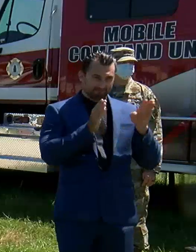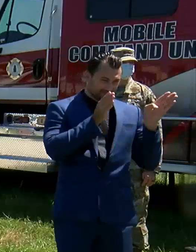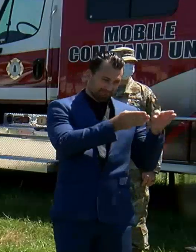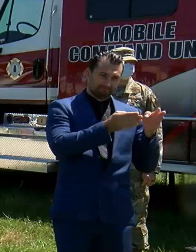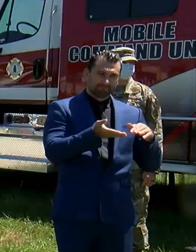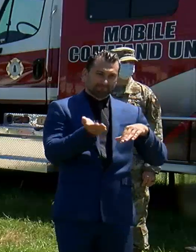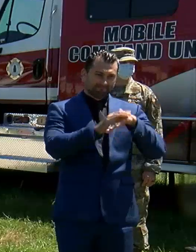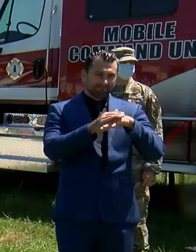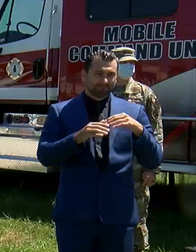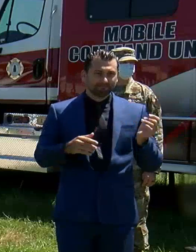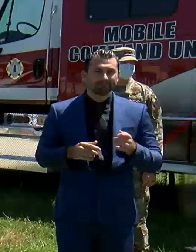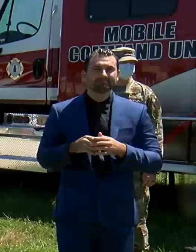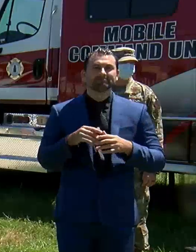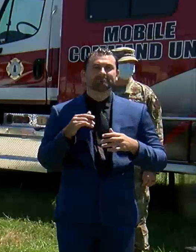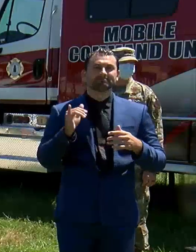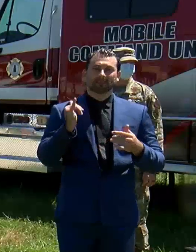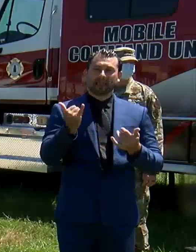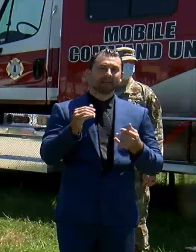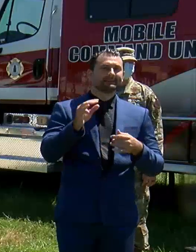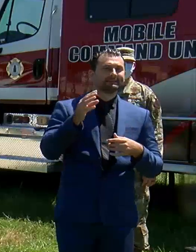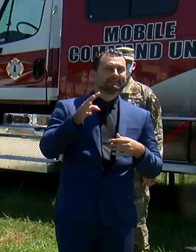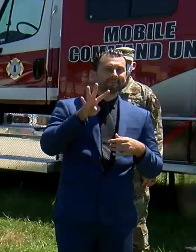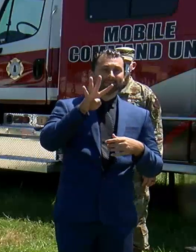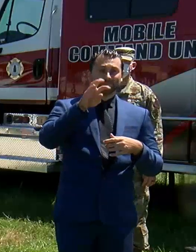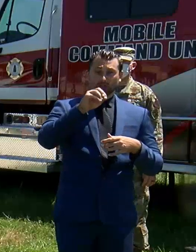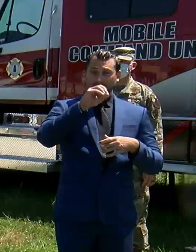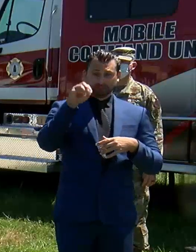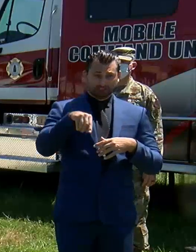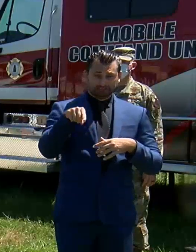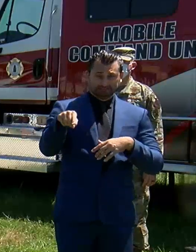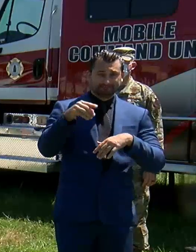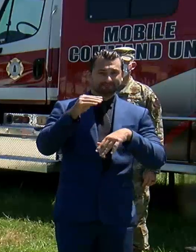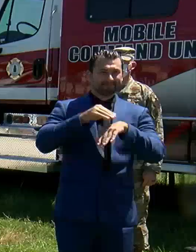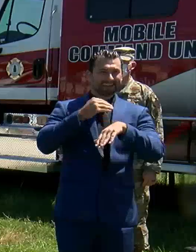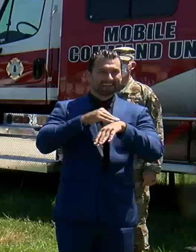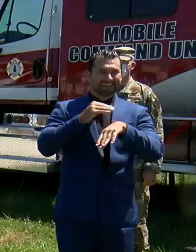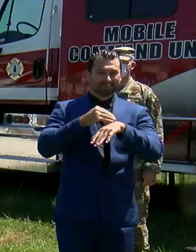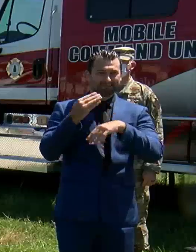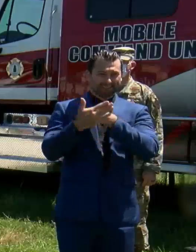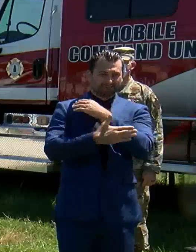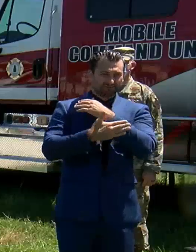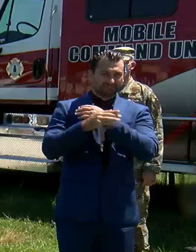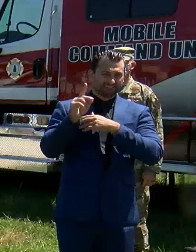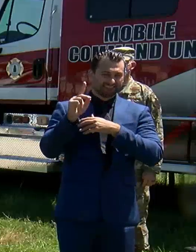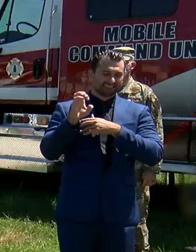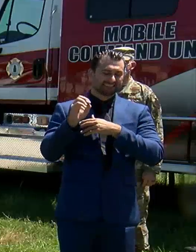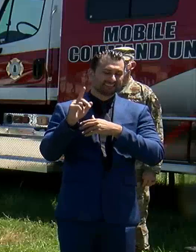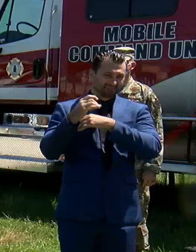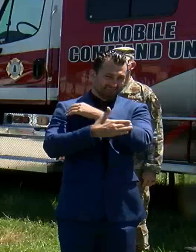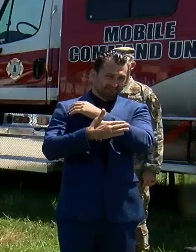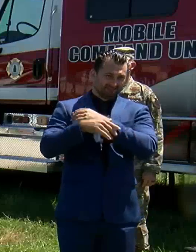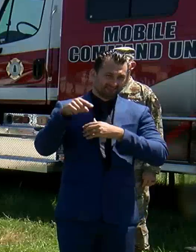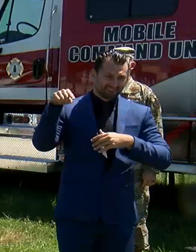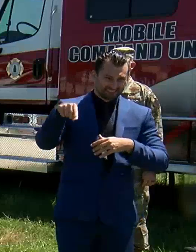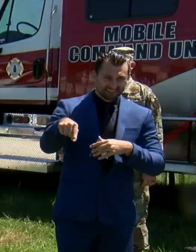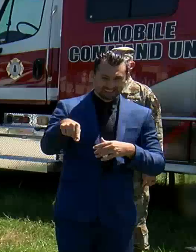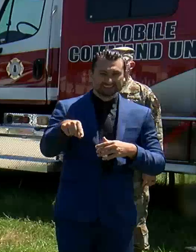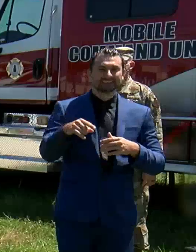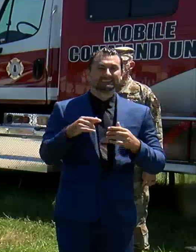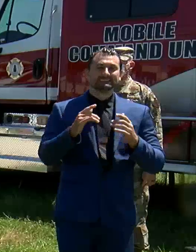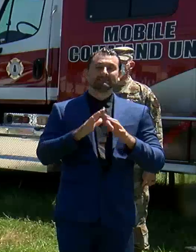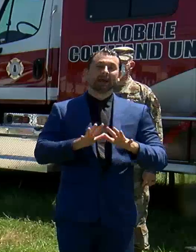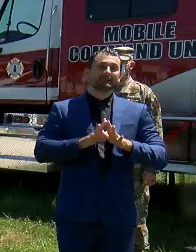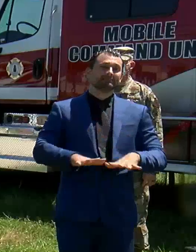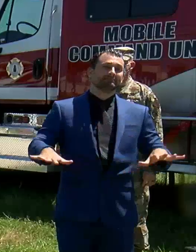40% of the cases are in one county, Miami-Dade County. And then if you look at Southeast Florida, they comprise 60% of the cases